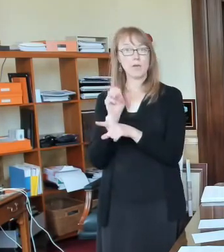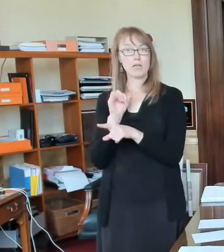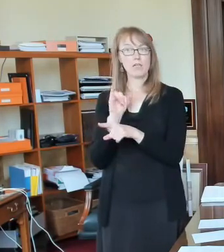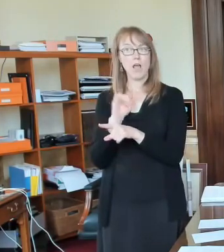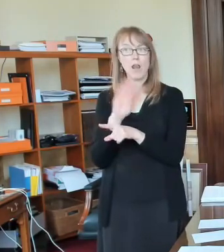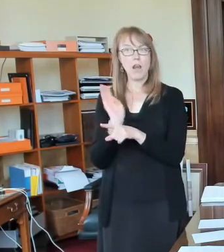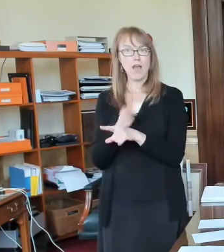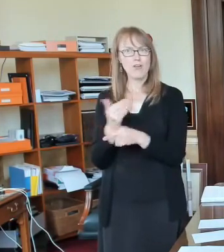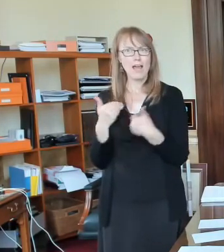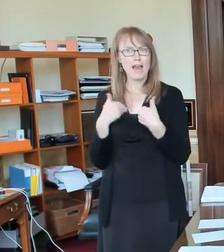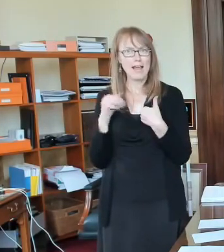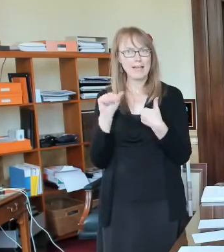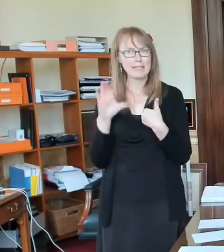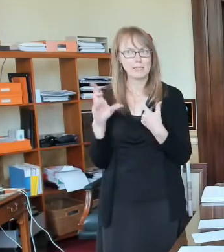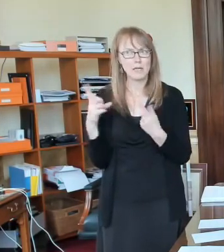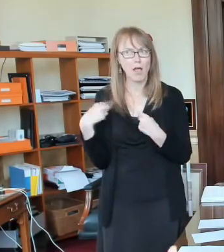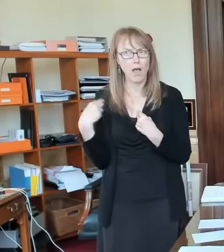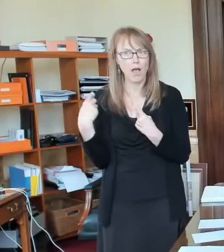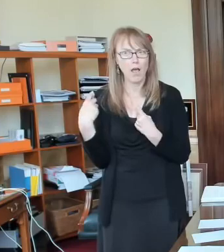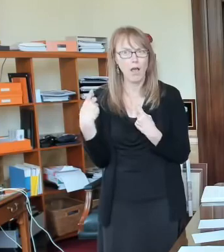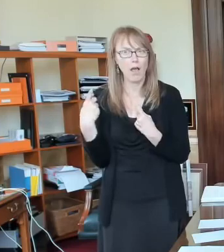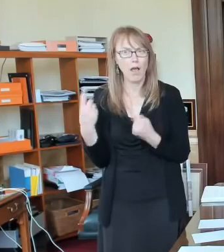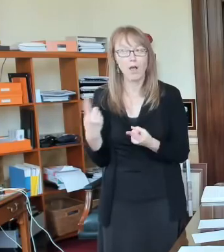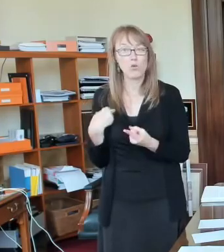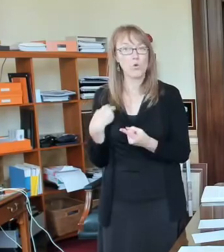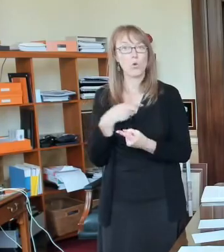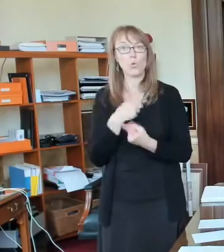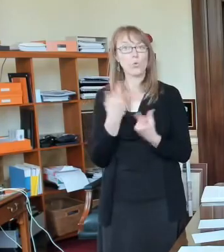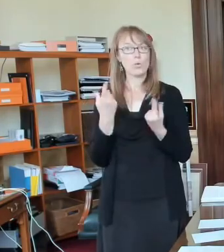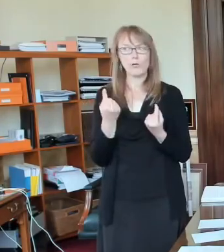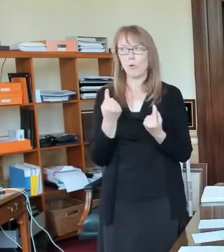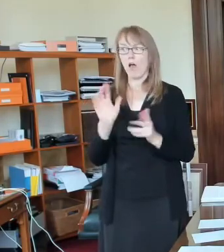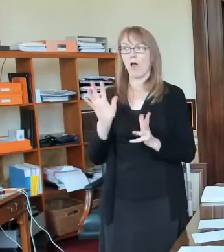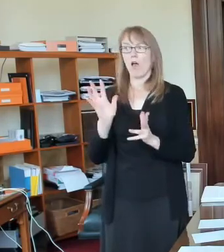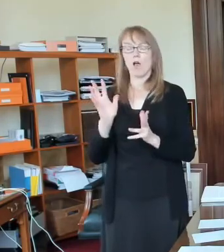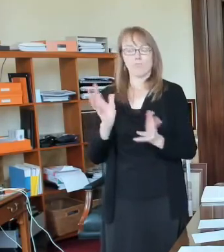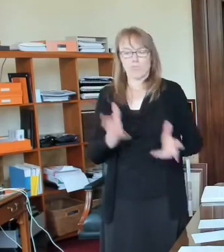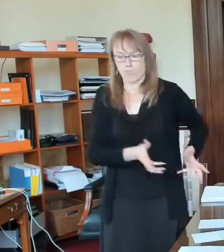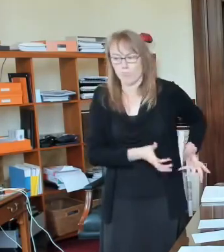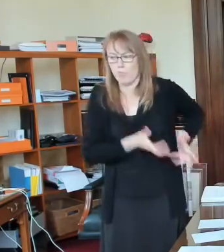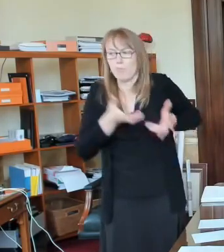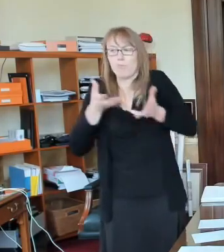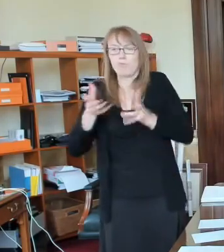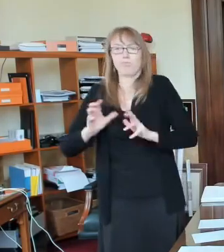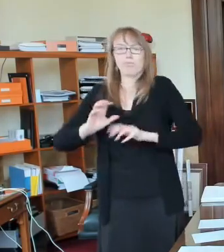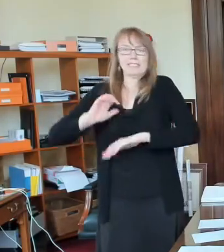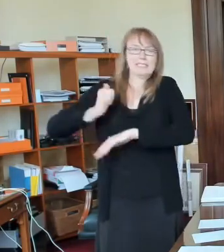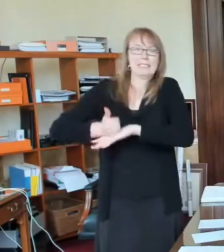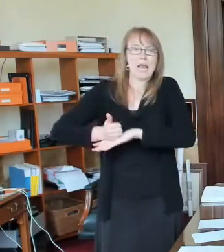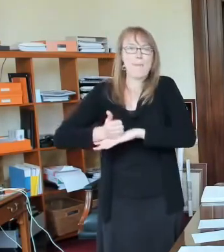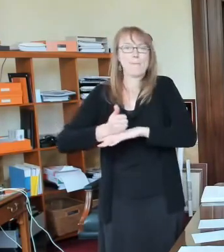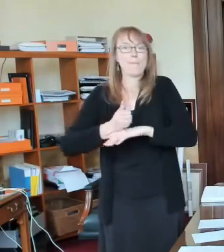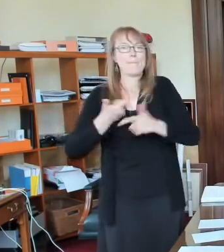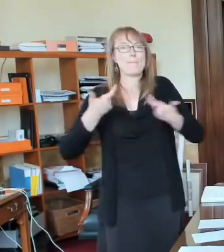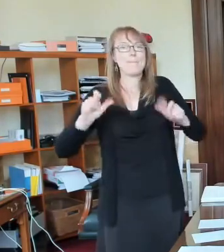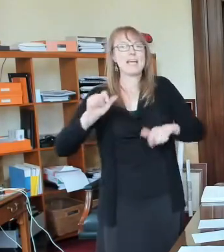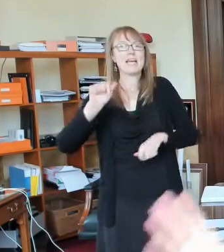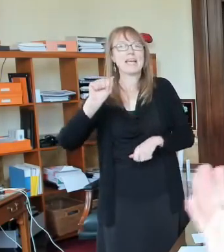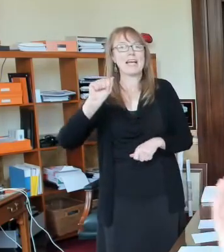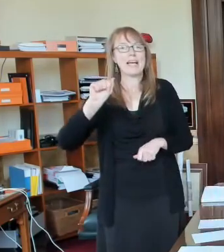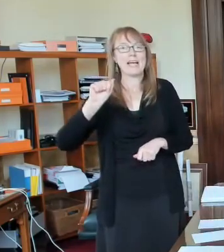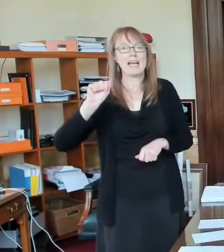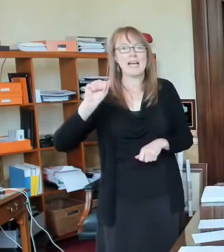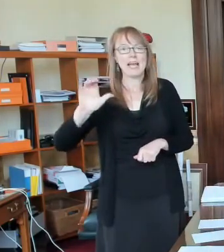So the first thing that we did was we brought in big temporary air conditioner units that sat outside